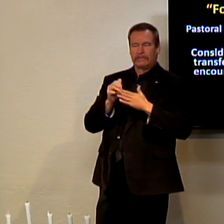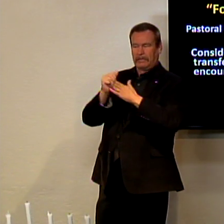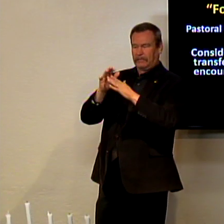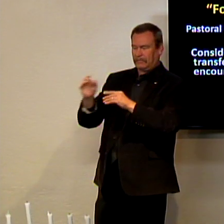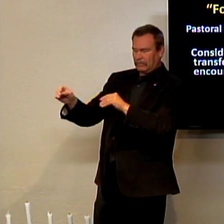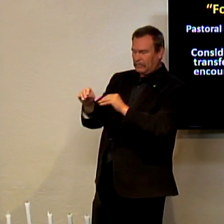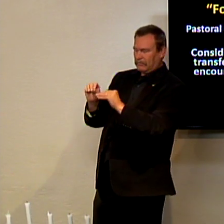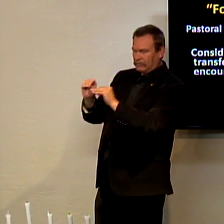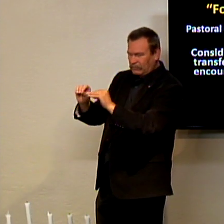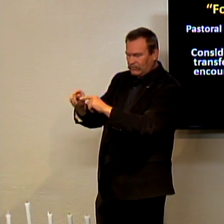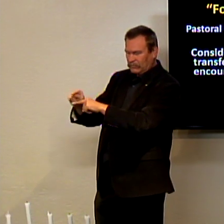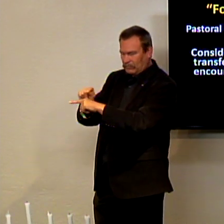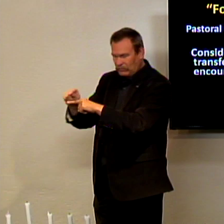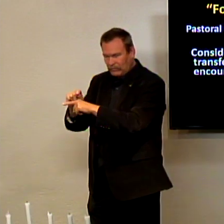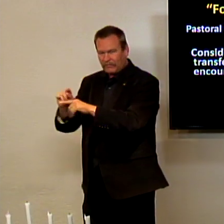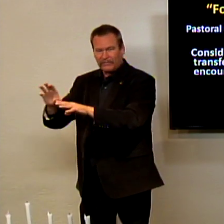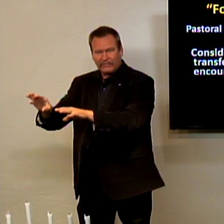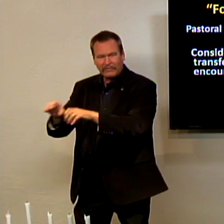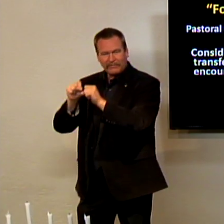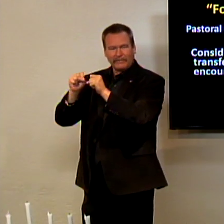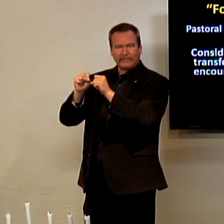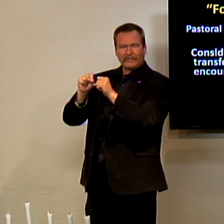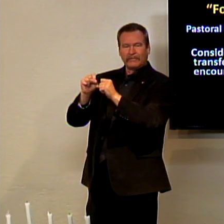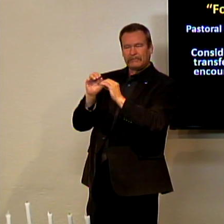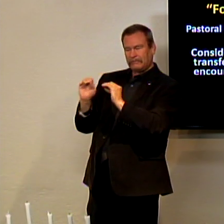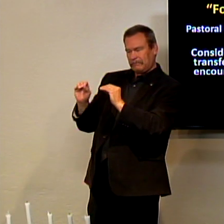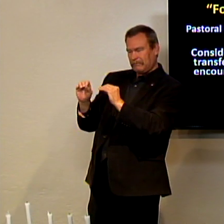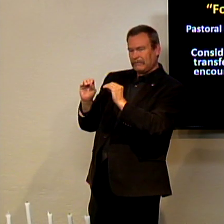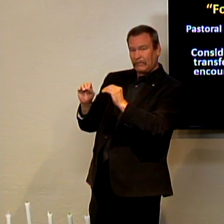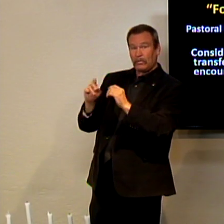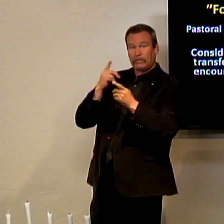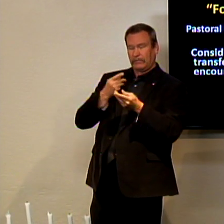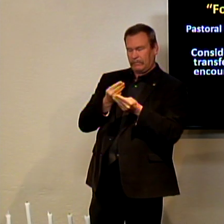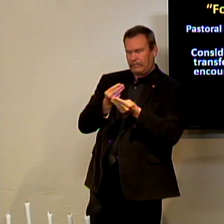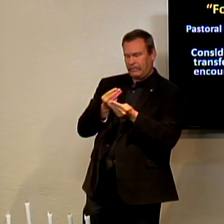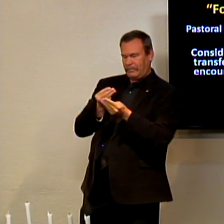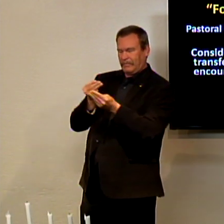our goal is that we would find someone to teach, to train them, so they'd be ready to take on